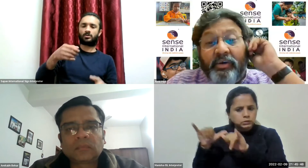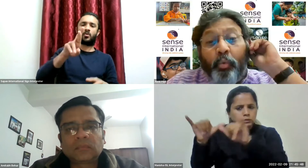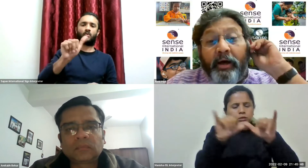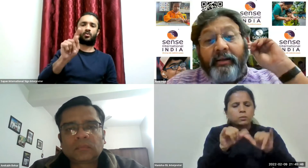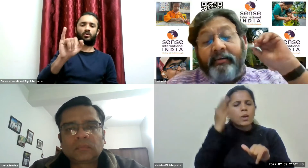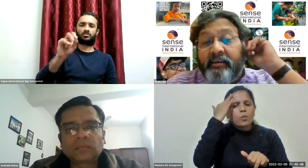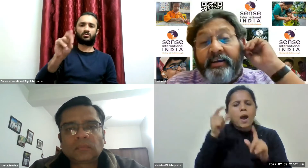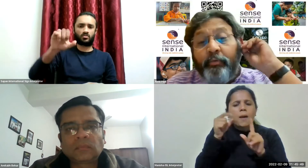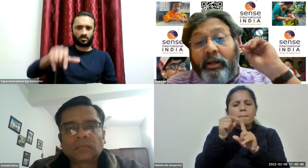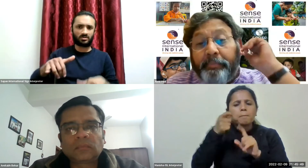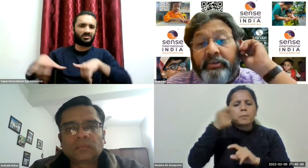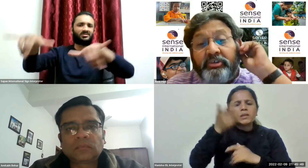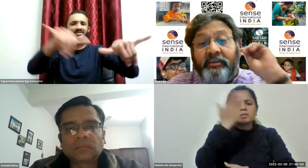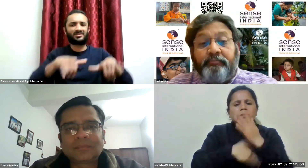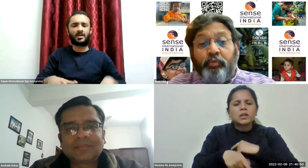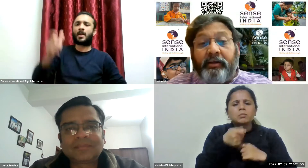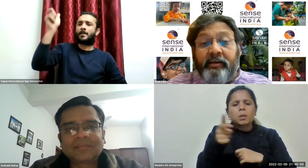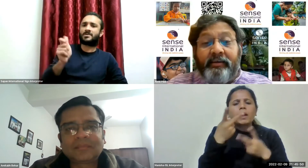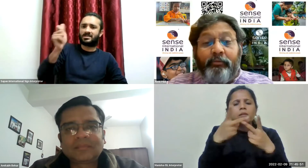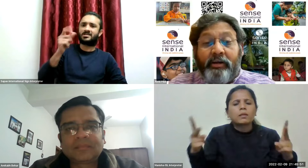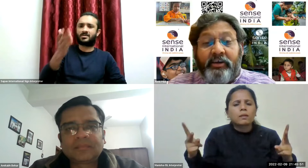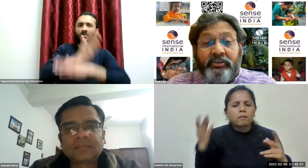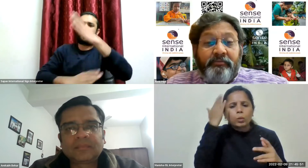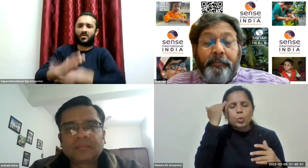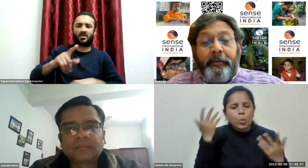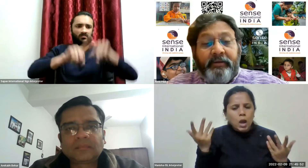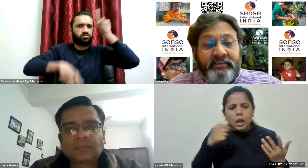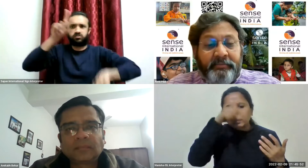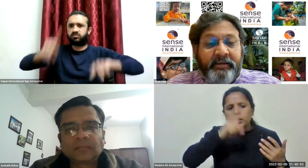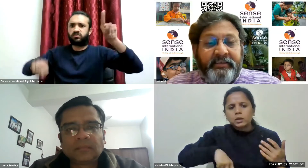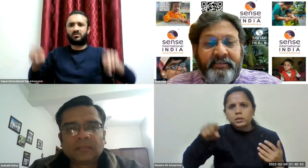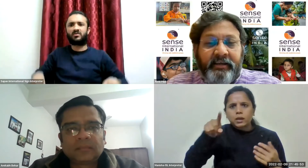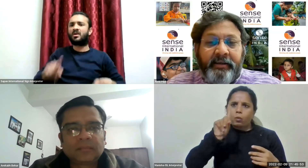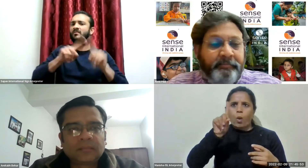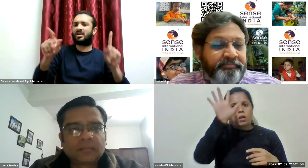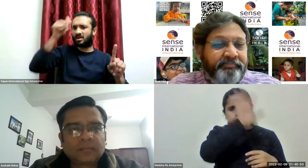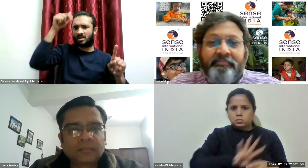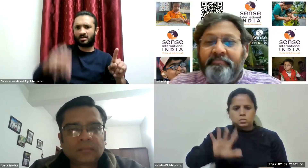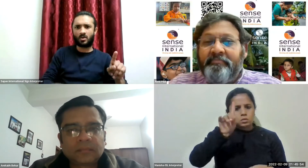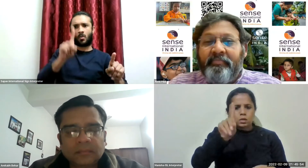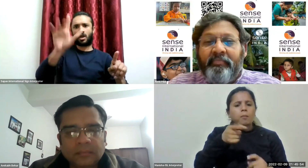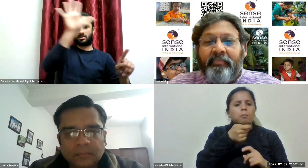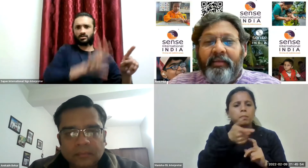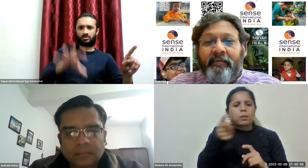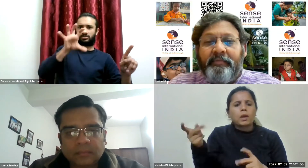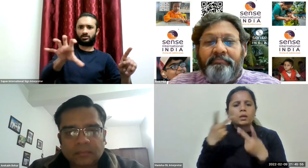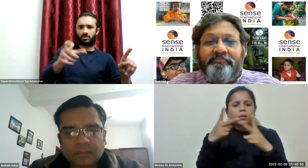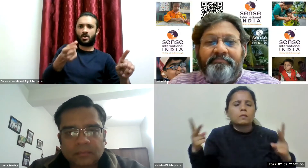have one country, one pension, one country, one ration for people with disabilities in India?